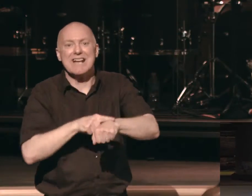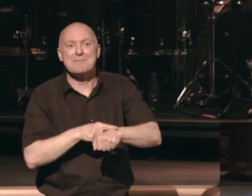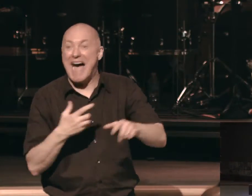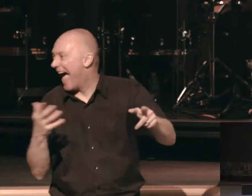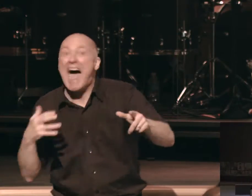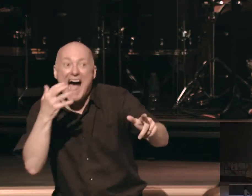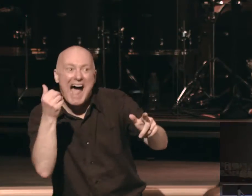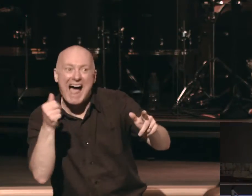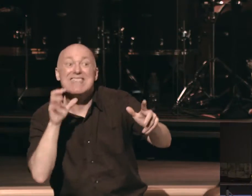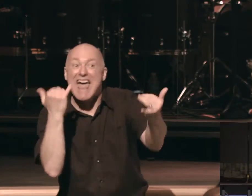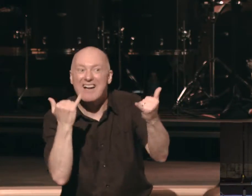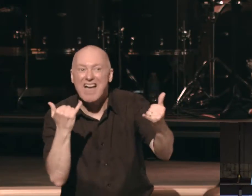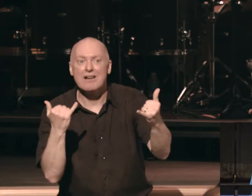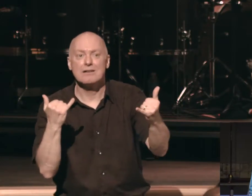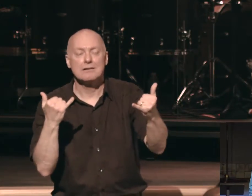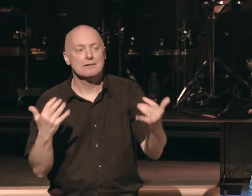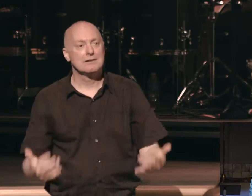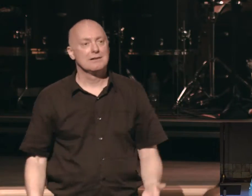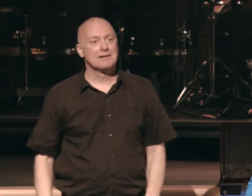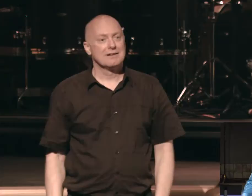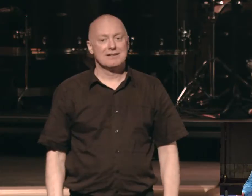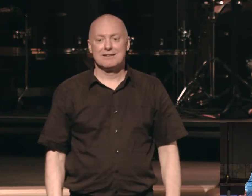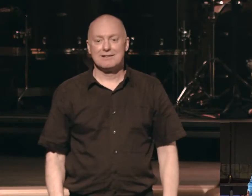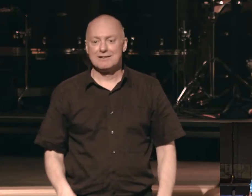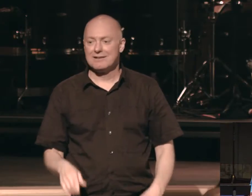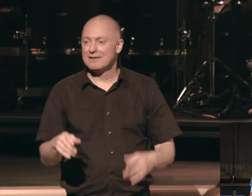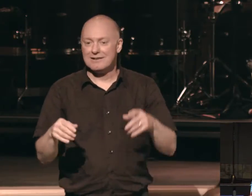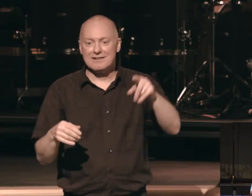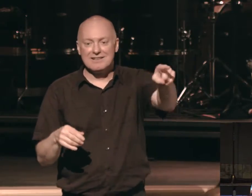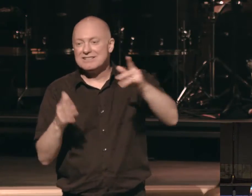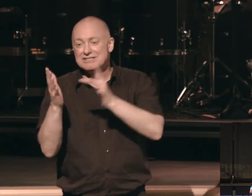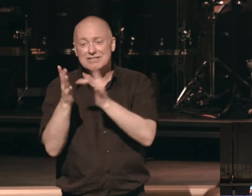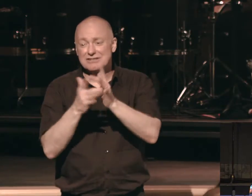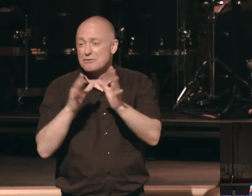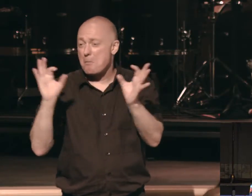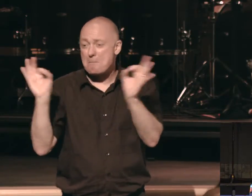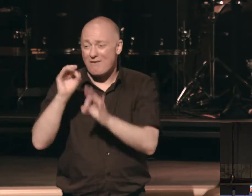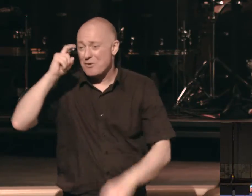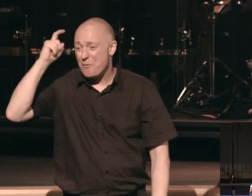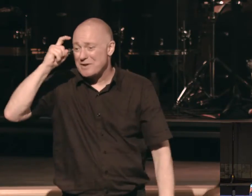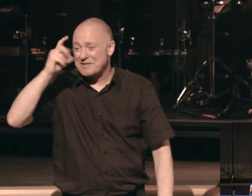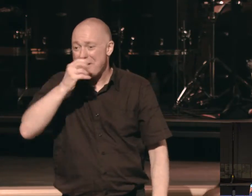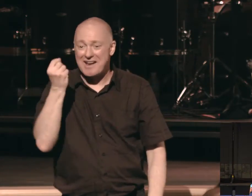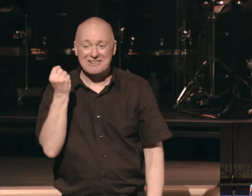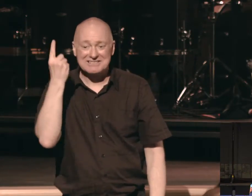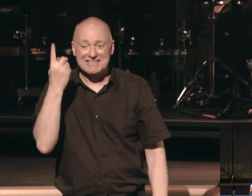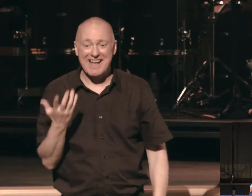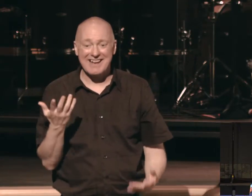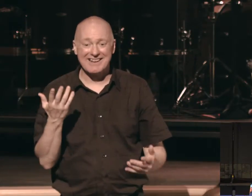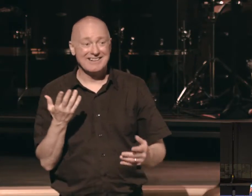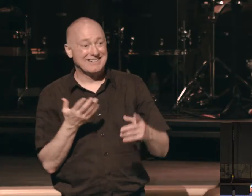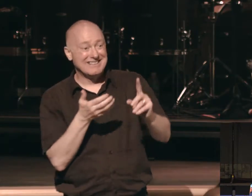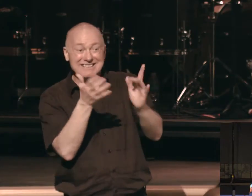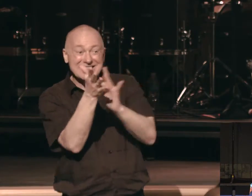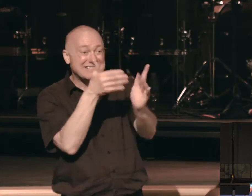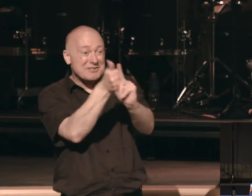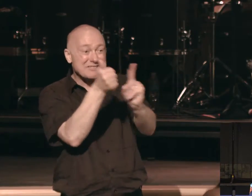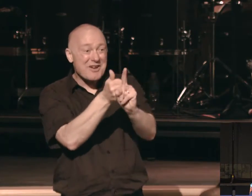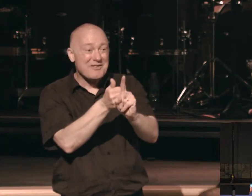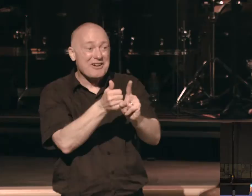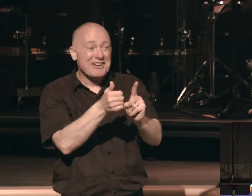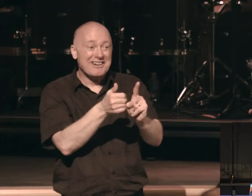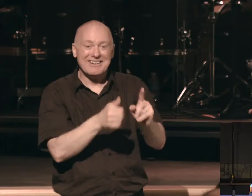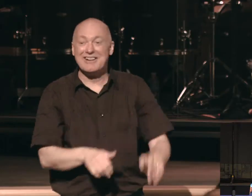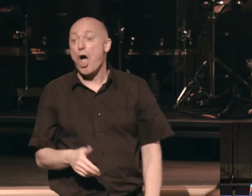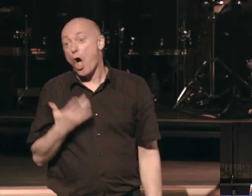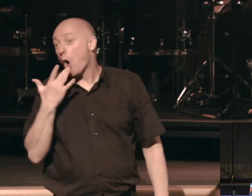oh, we got him now. But they fail to realize they're dealing with absolutely perfect wisdom and understanding from God himself. Good luck